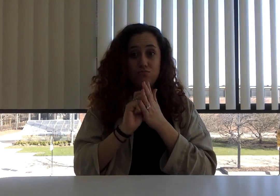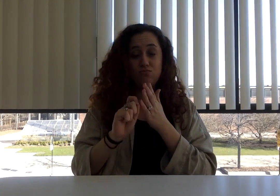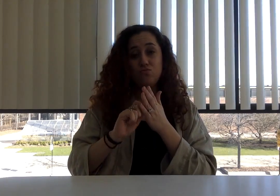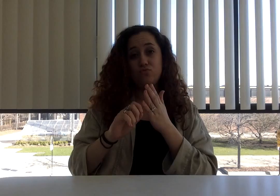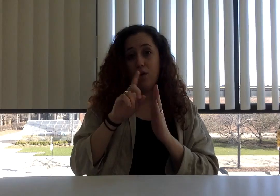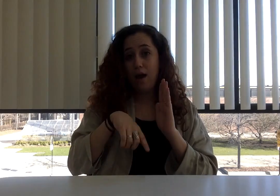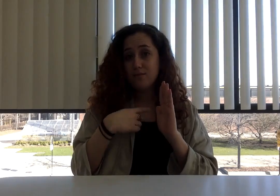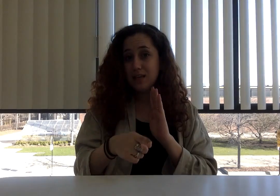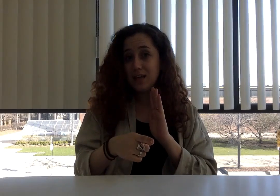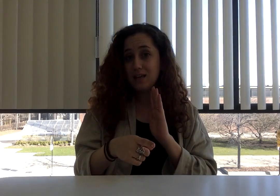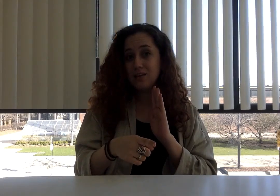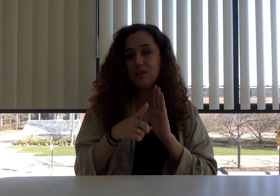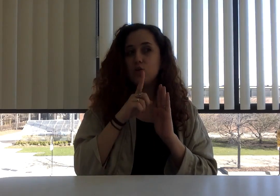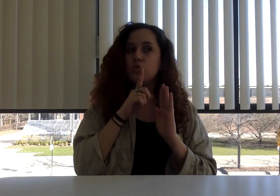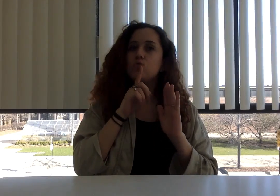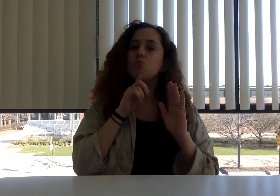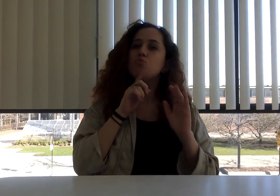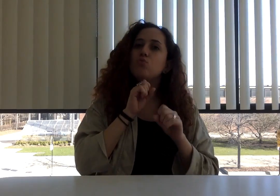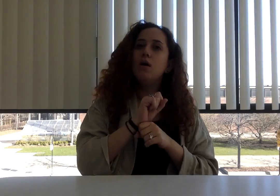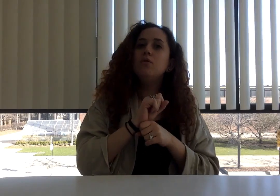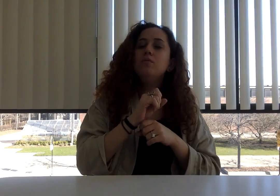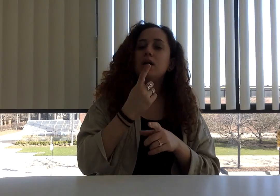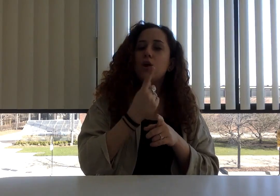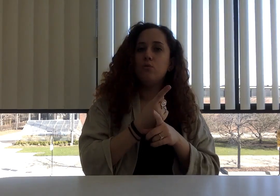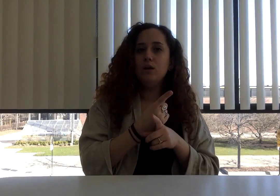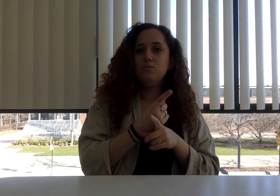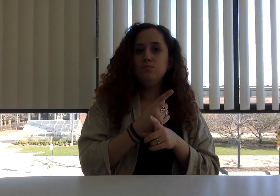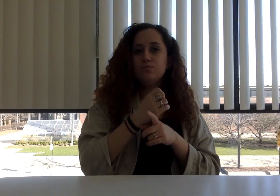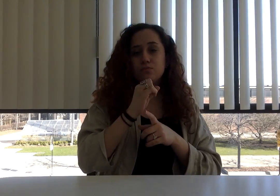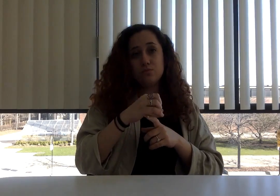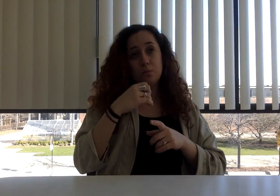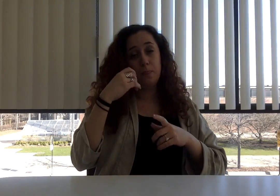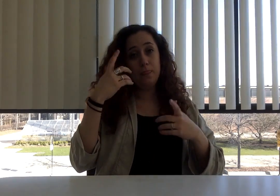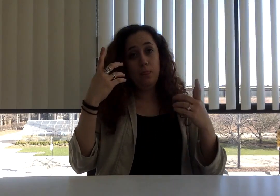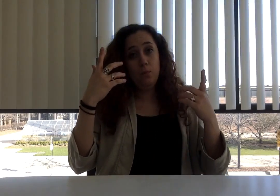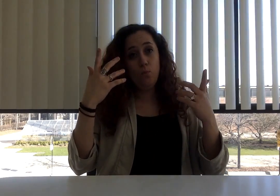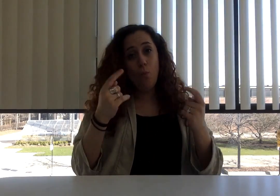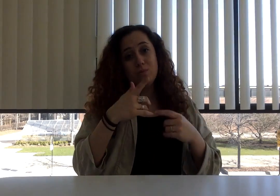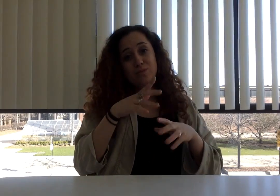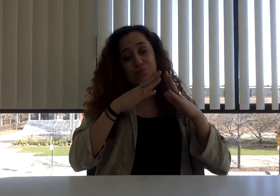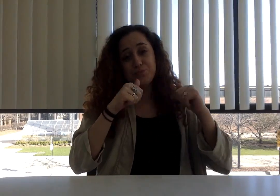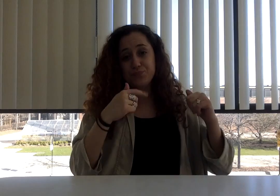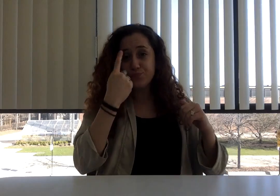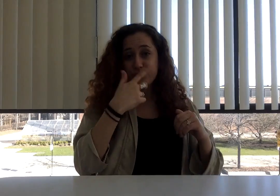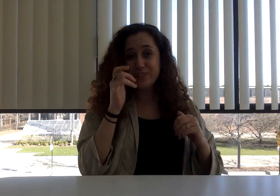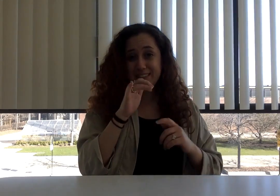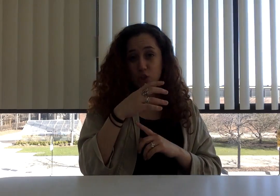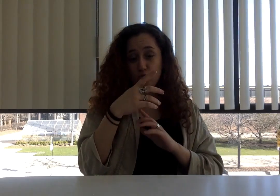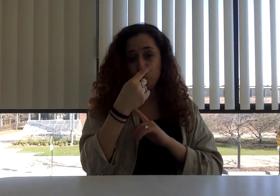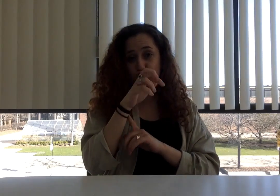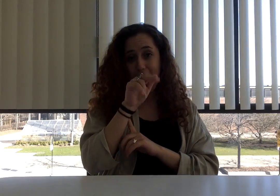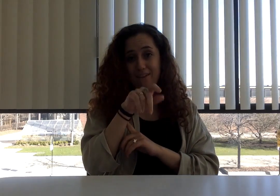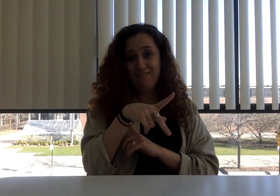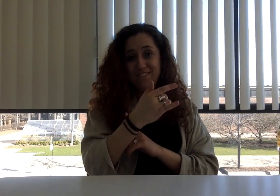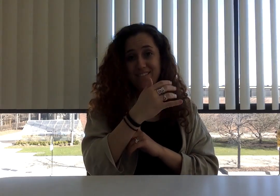But what does a system look like graphically, and what does its solution mean? What we have here is a downward